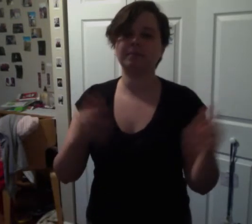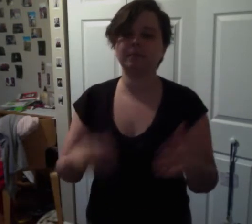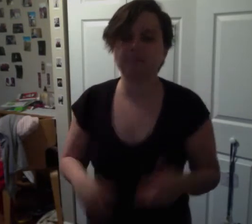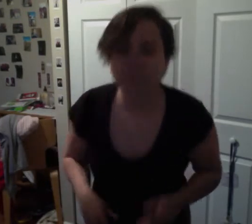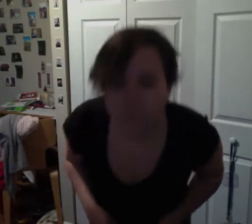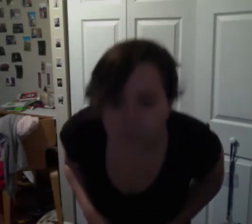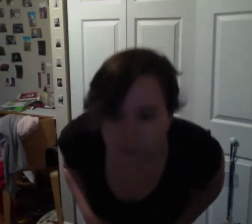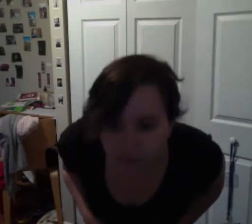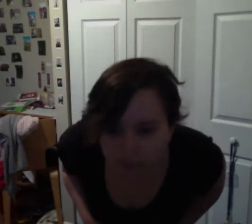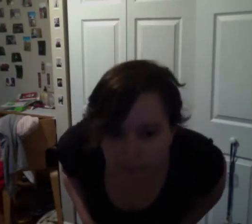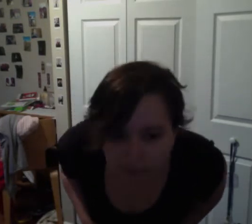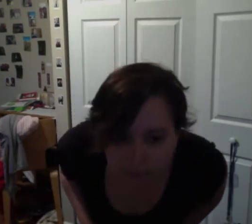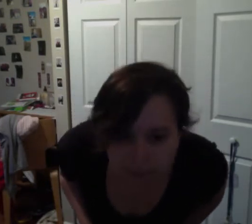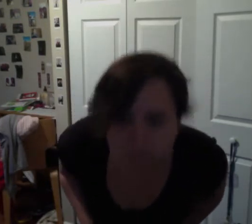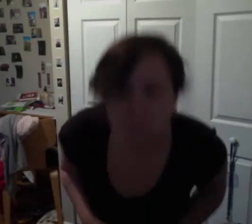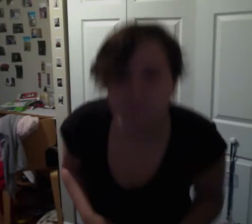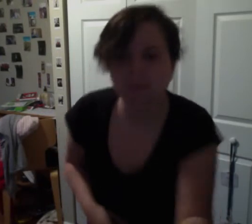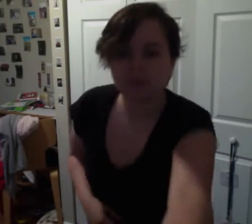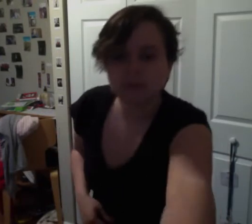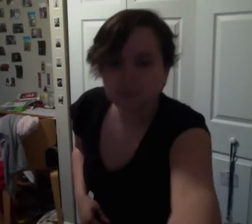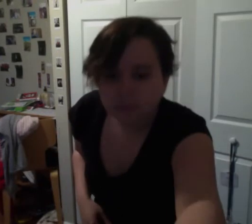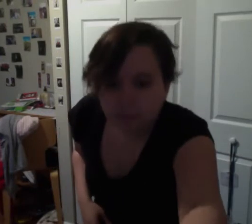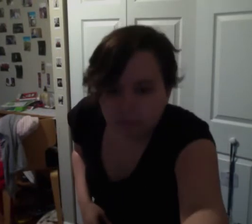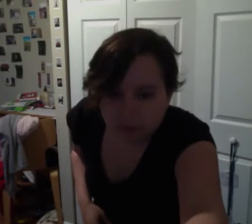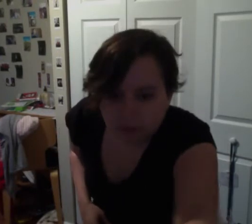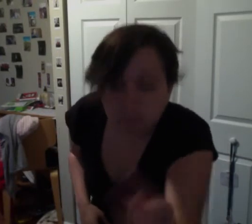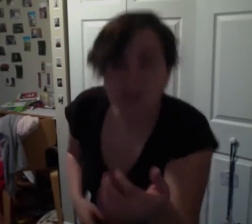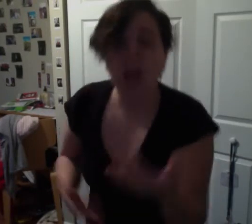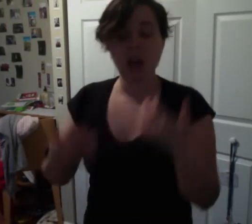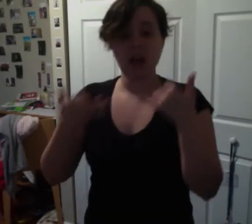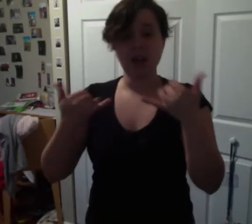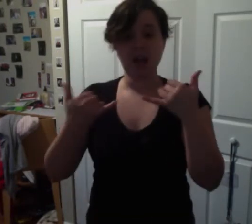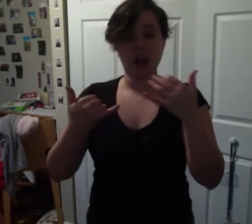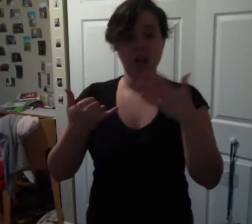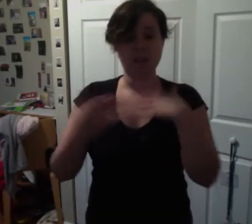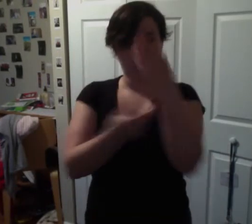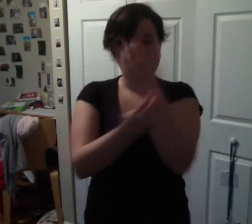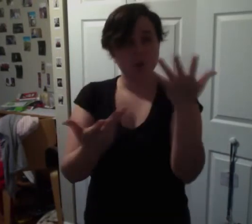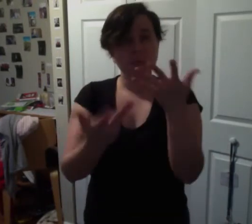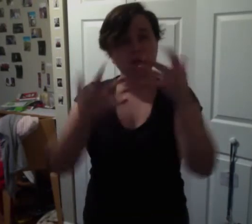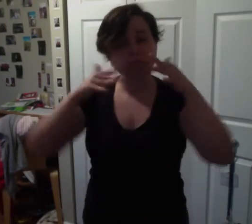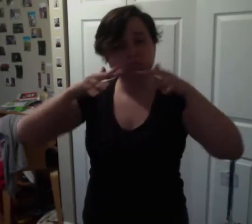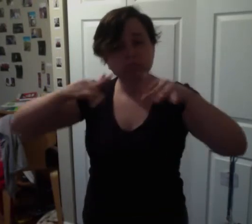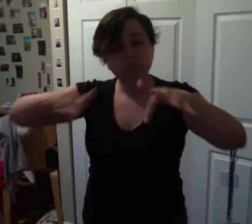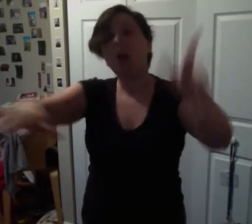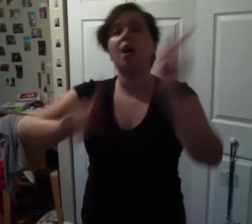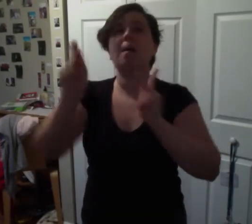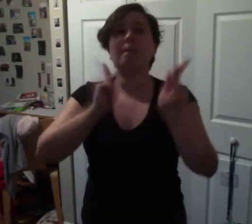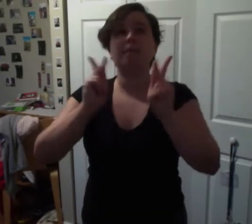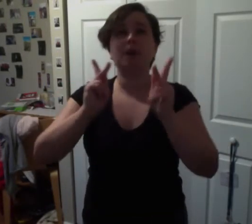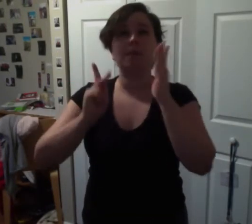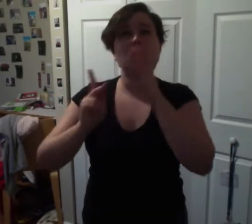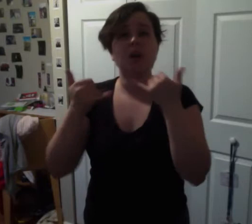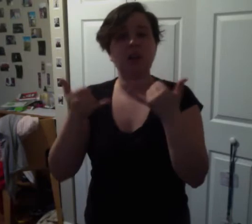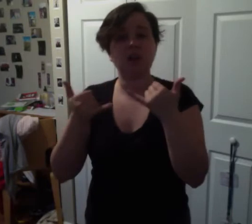And so now that the rumor of my block has spread and lots of people are starting to visit, we found that the bank can now be a center for